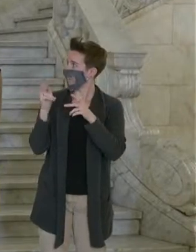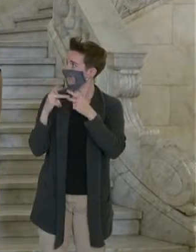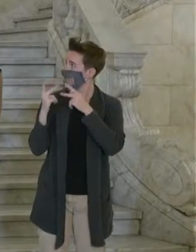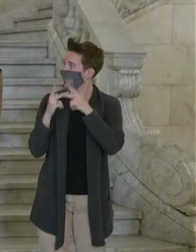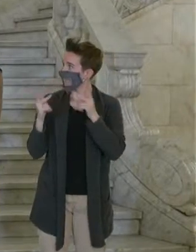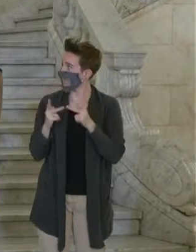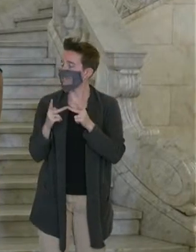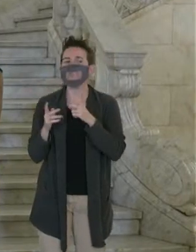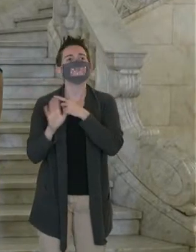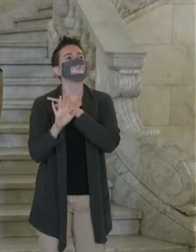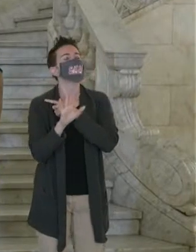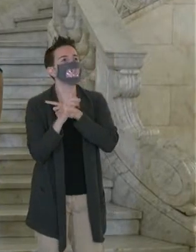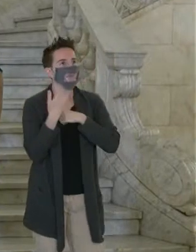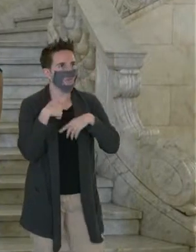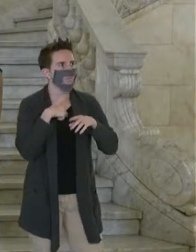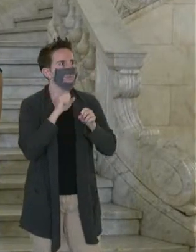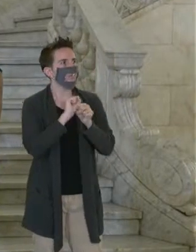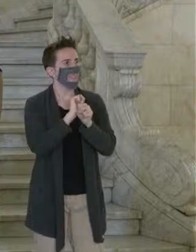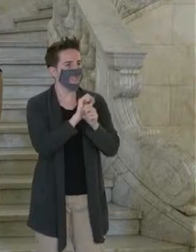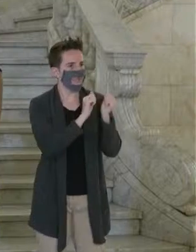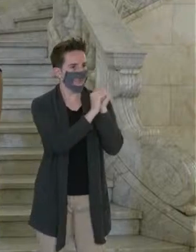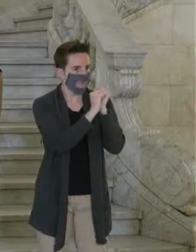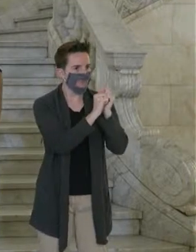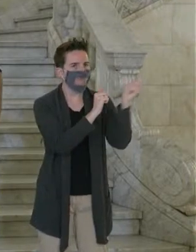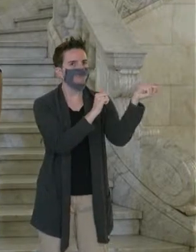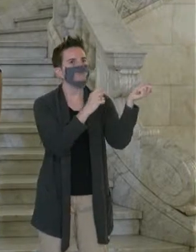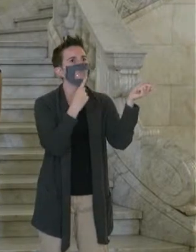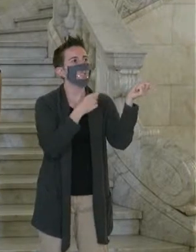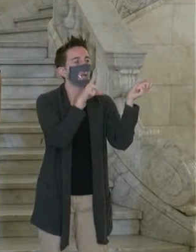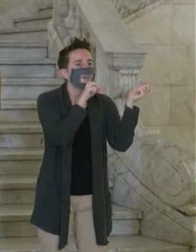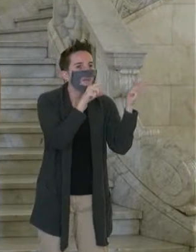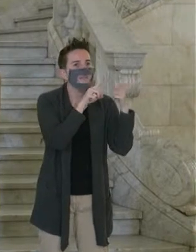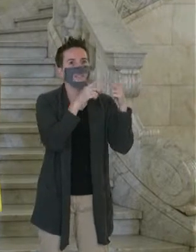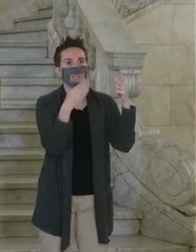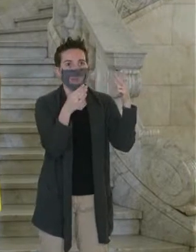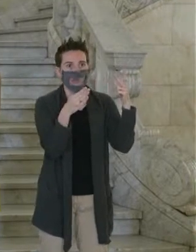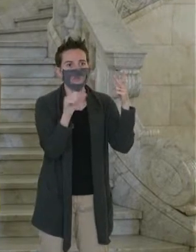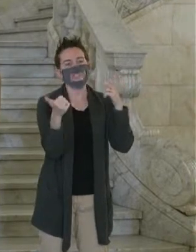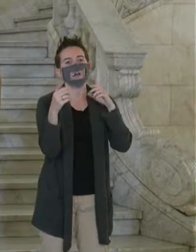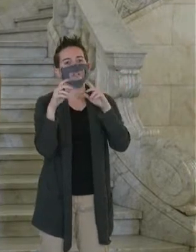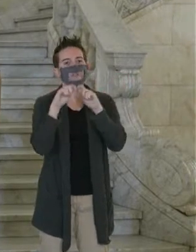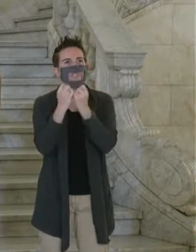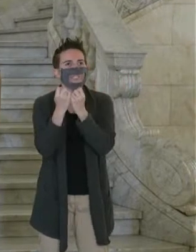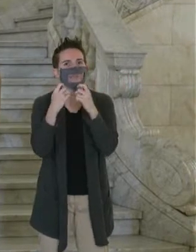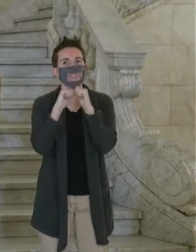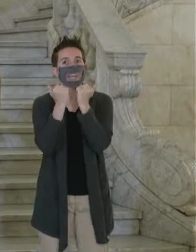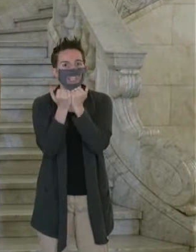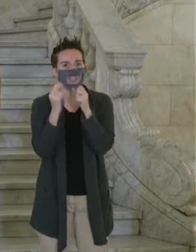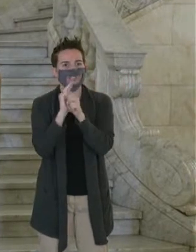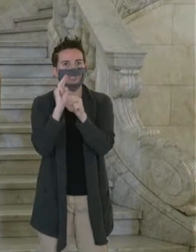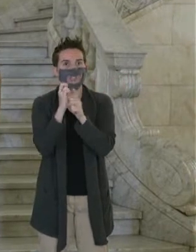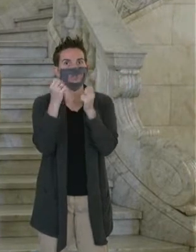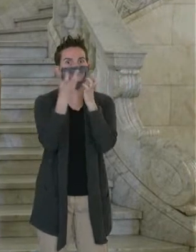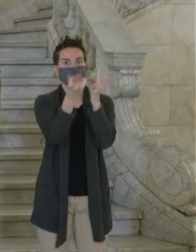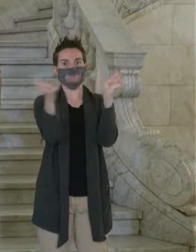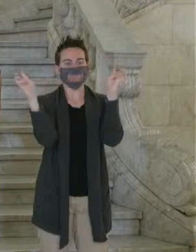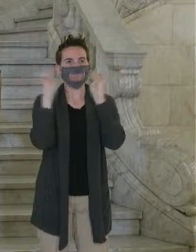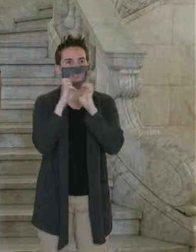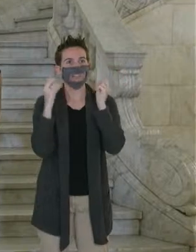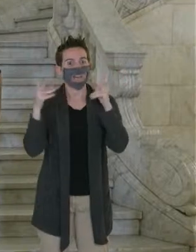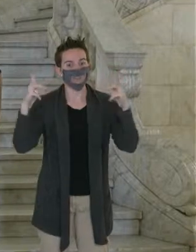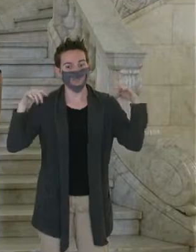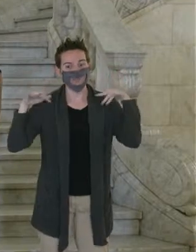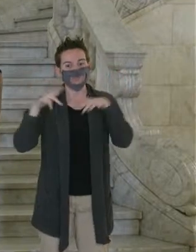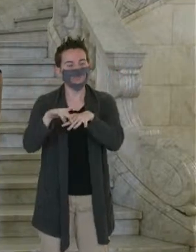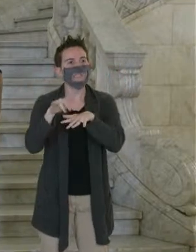So we'll continue to work with the St. Louis Cardinals, St. Louis Blues, and other agencies that use large venues for events to make sure that the plans that are